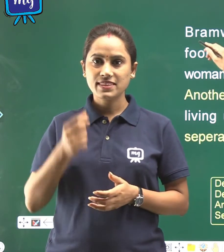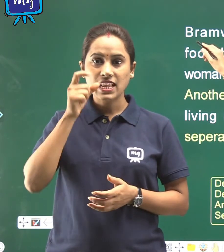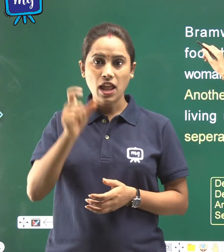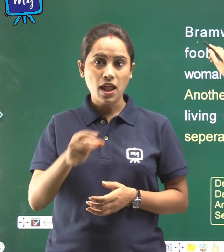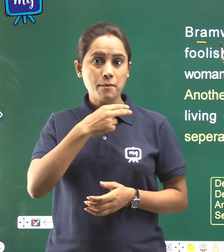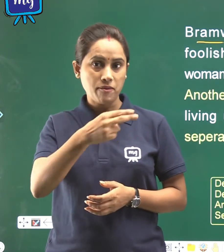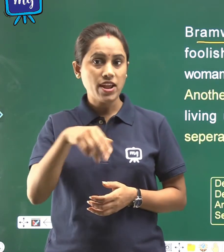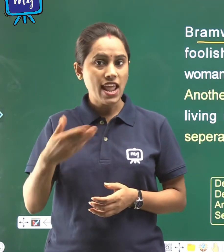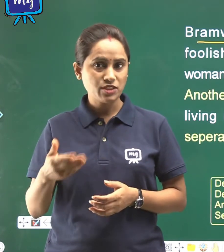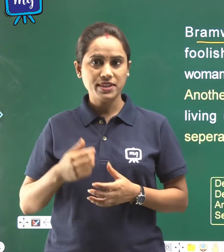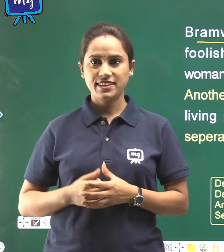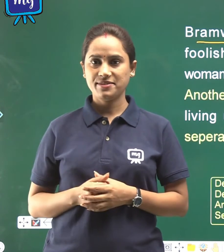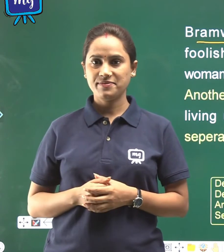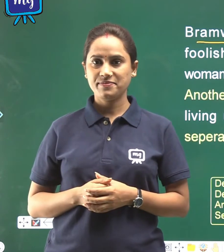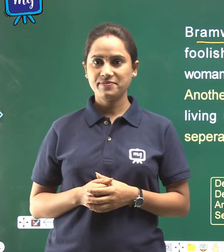Bramwell has been